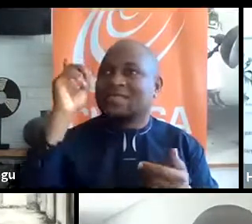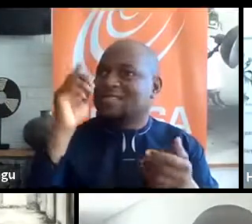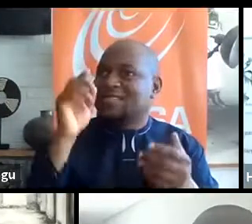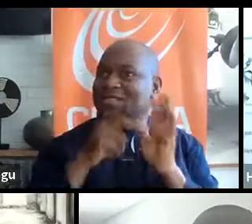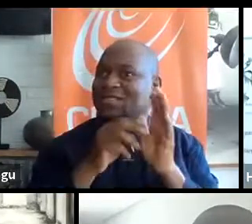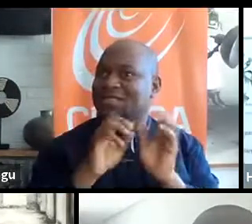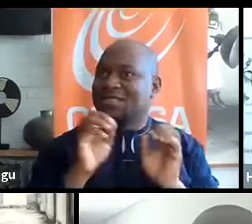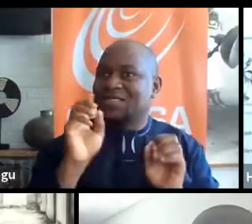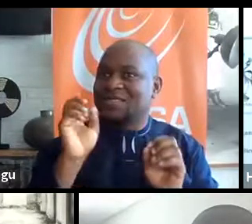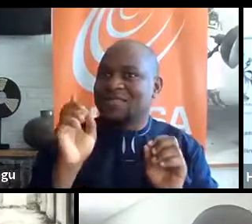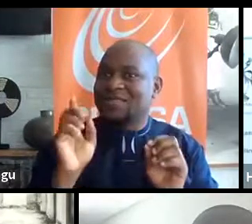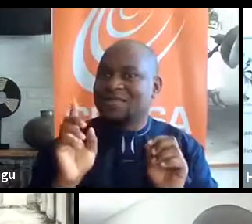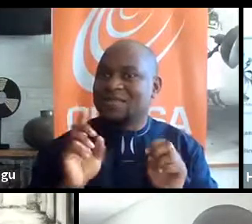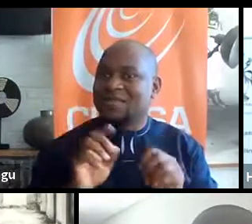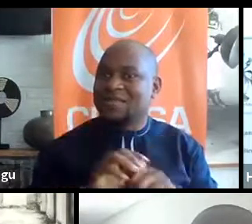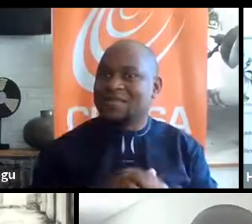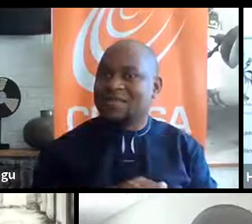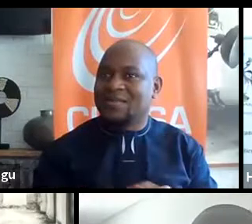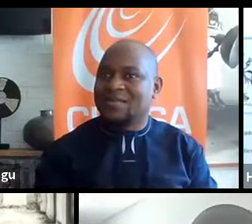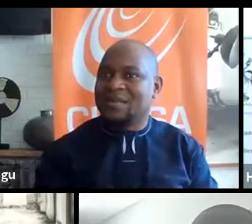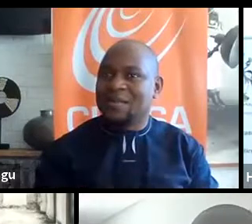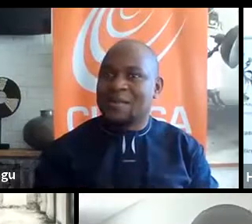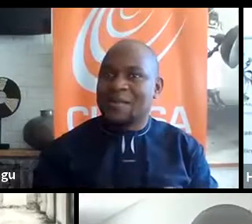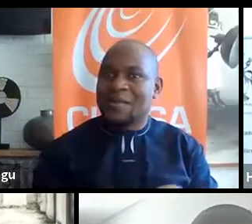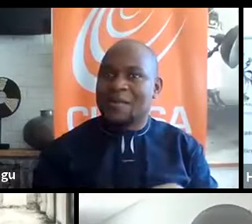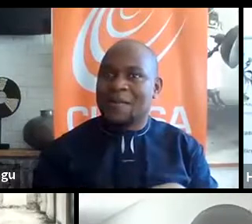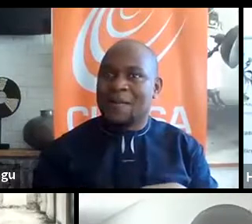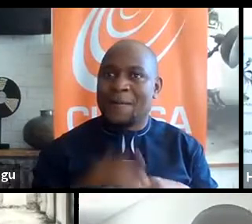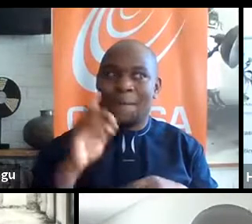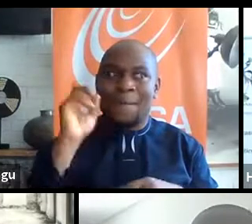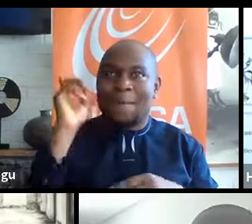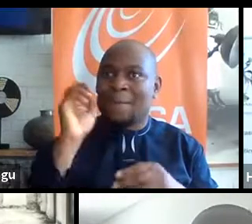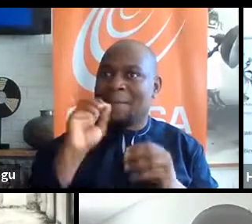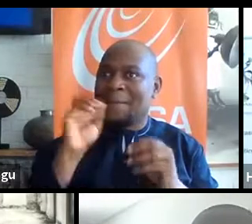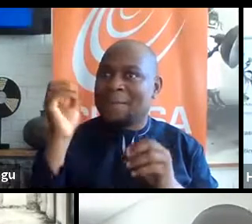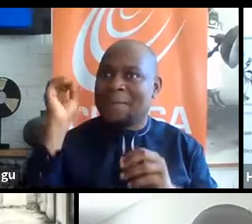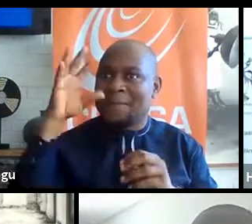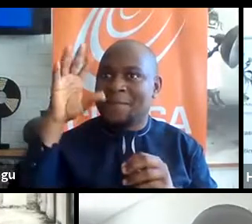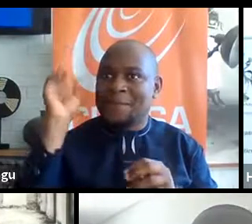we are starting the webinar. Okay.